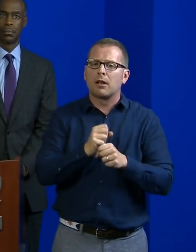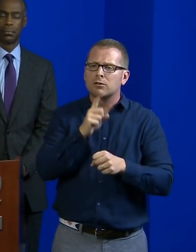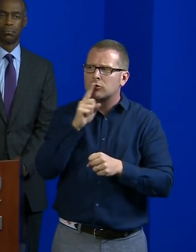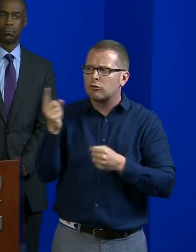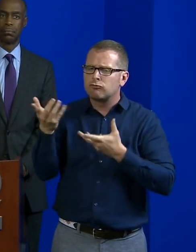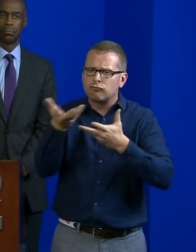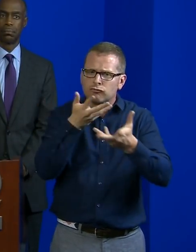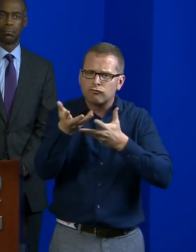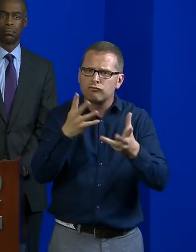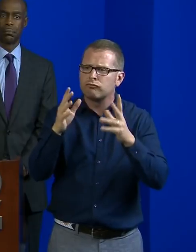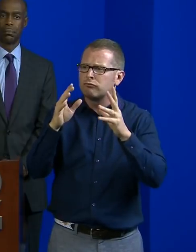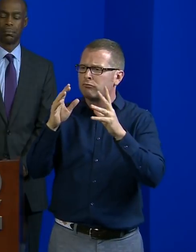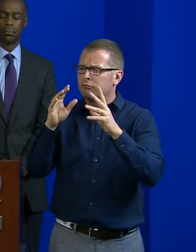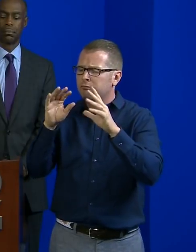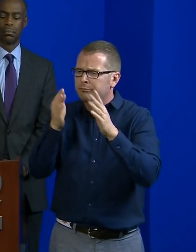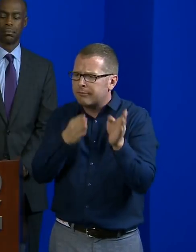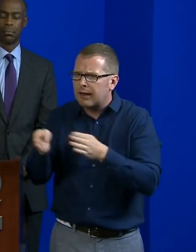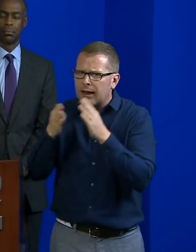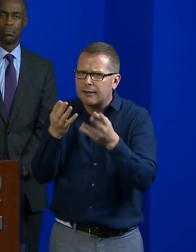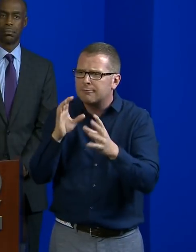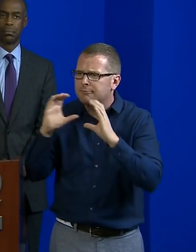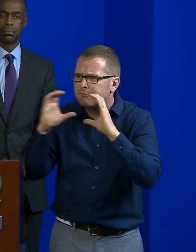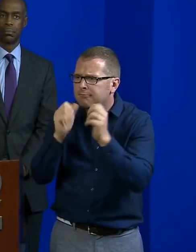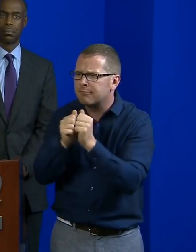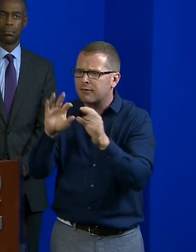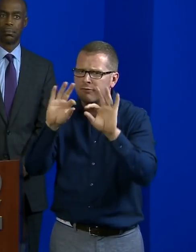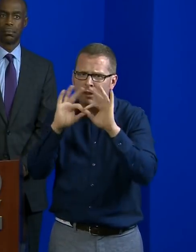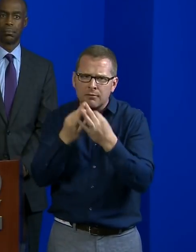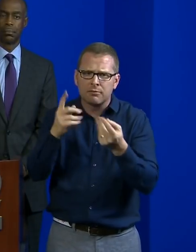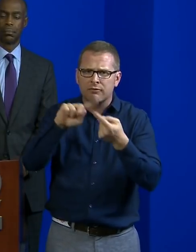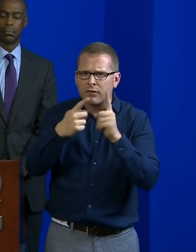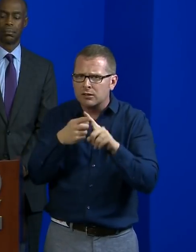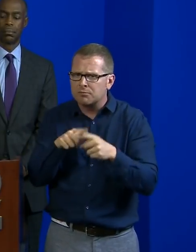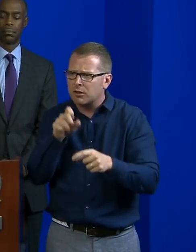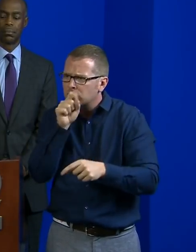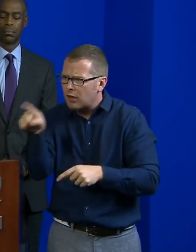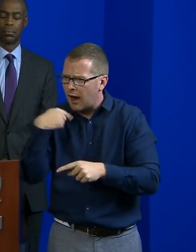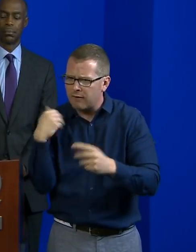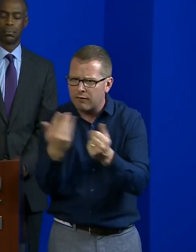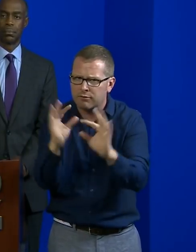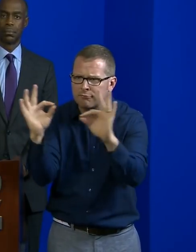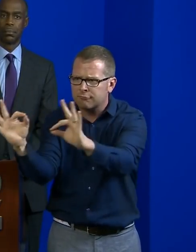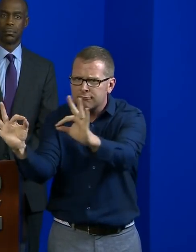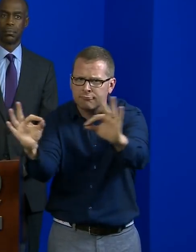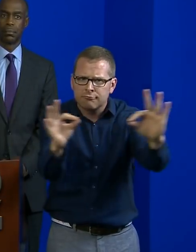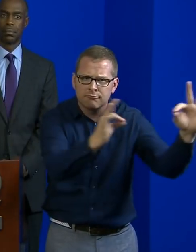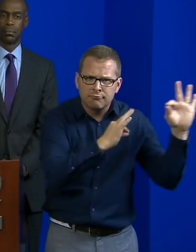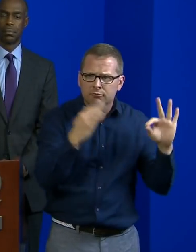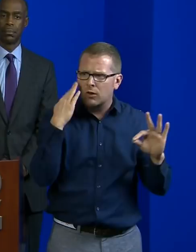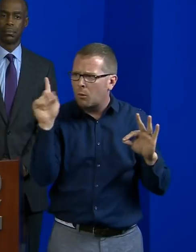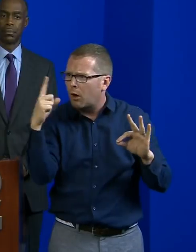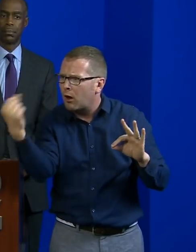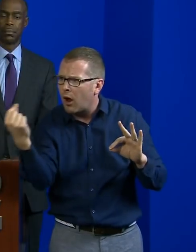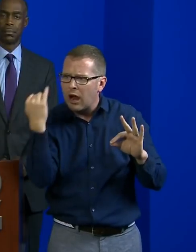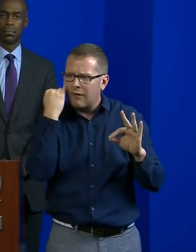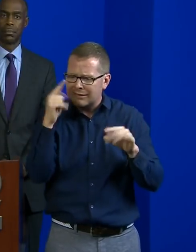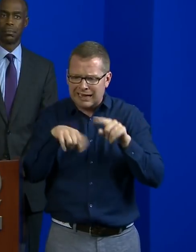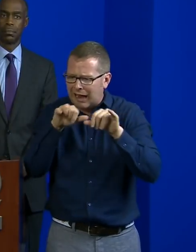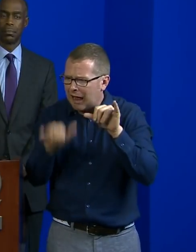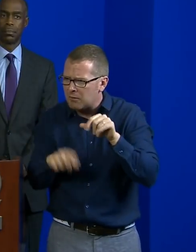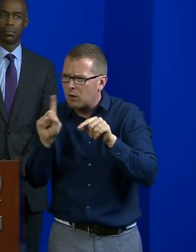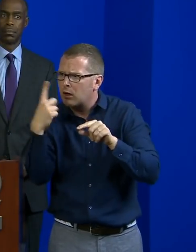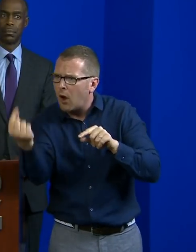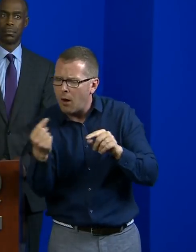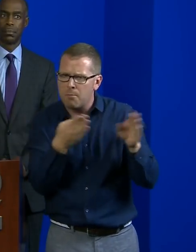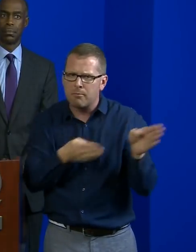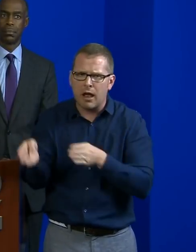children are in Florida schools, make sure they know where to go. Just very, very imperative that we know we have this